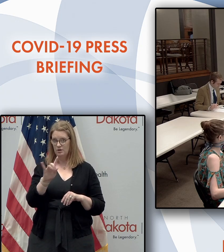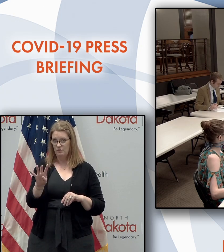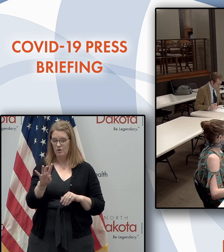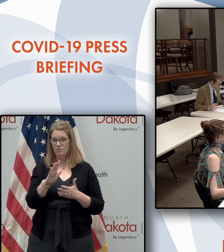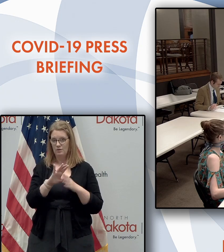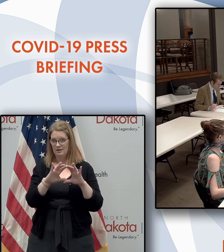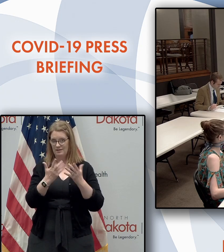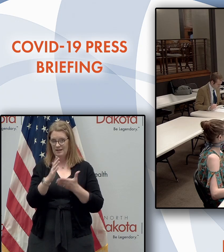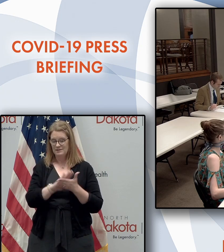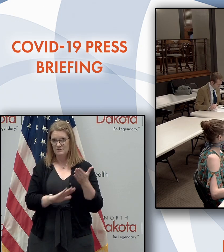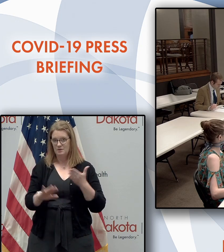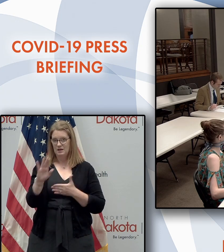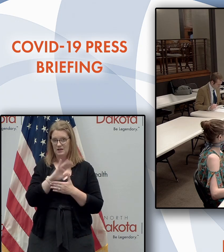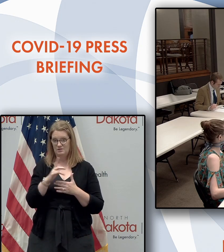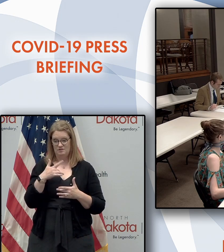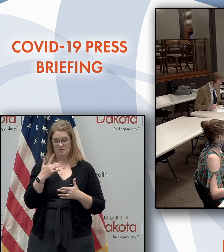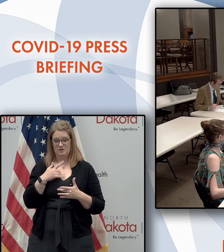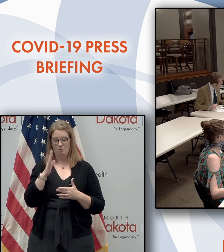would begin?